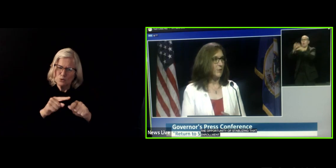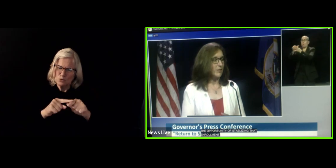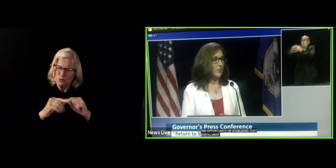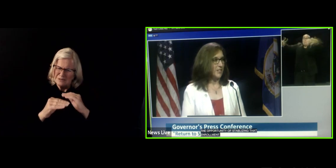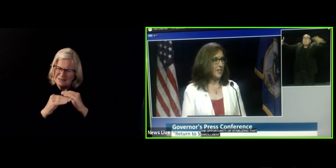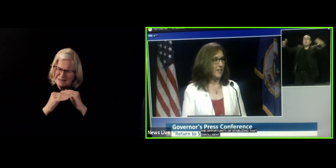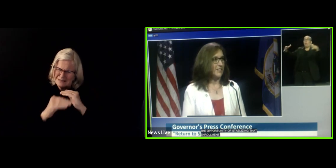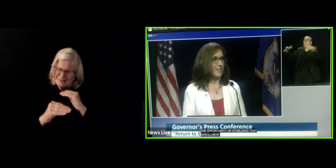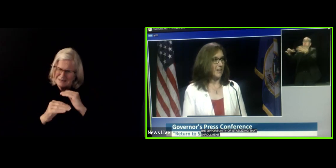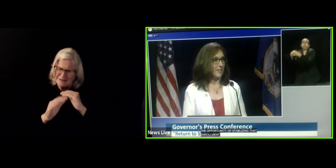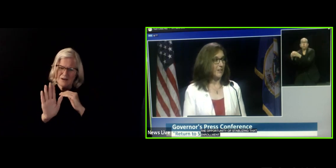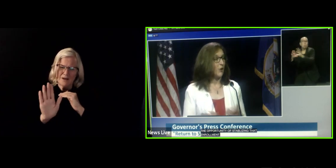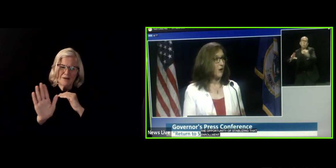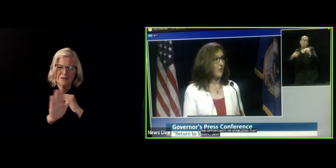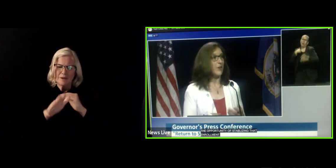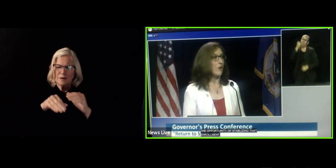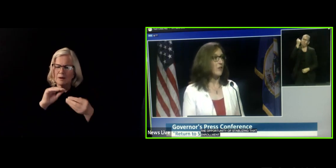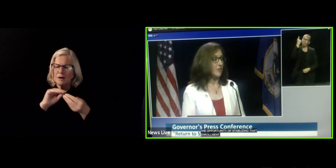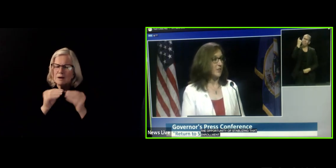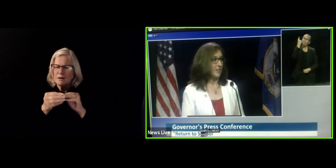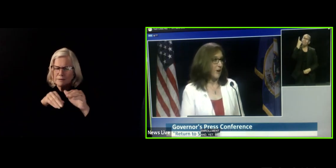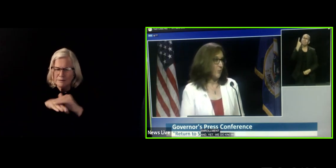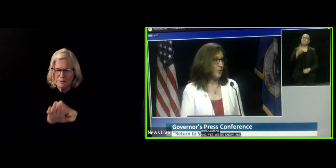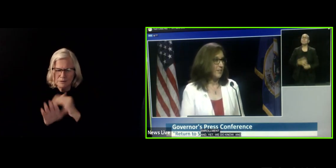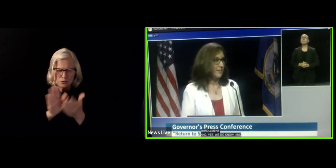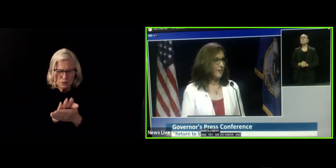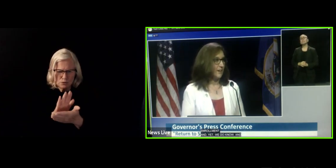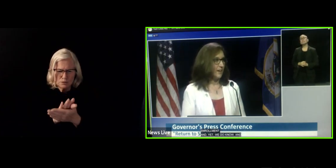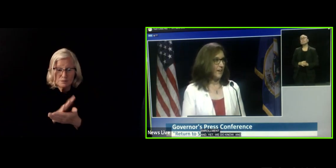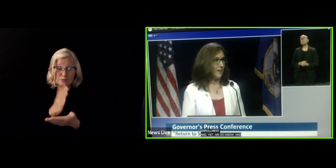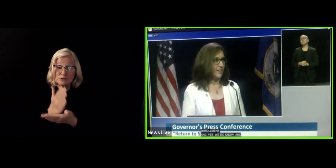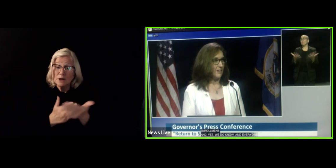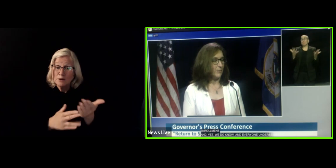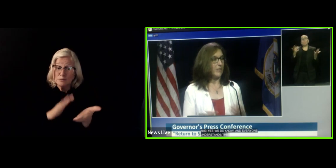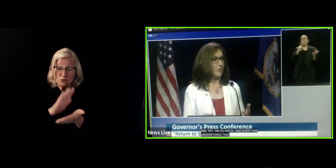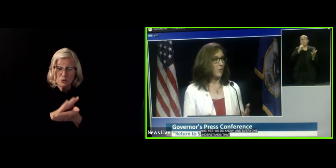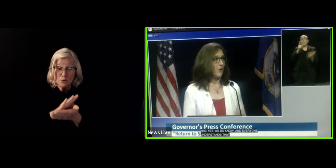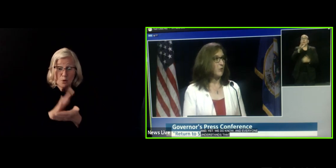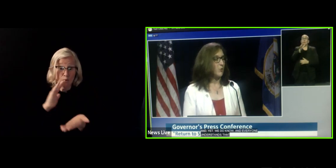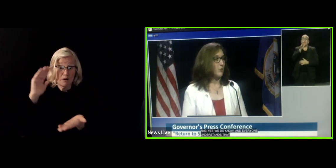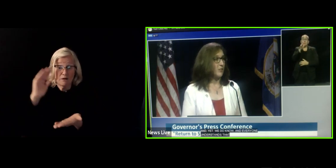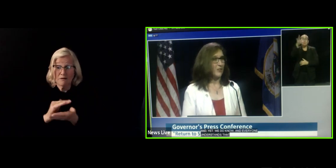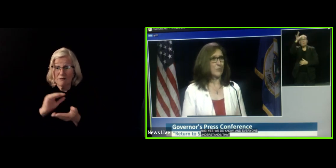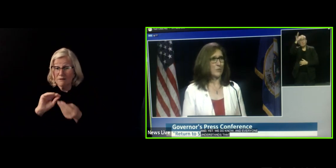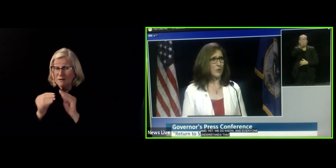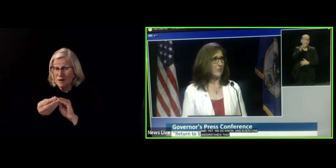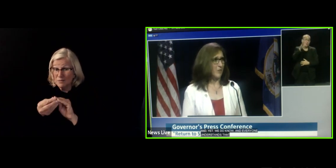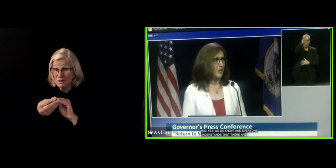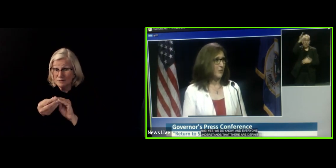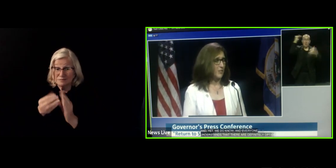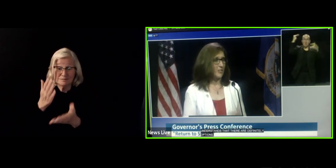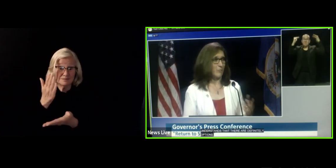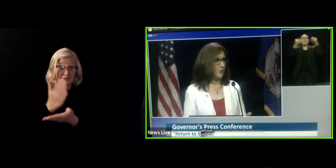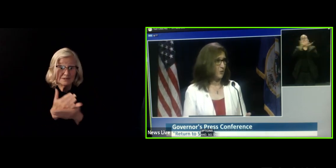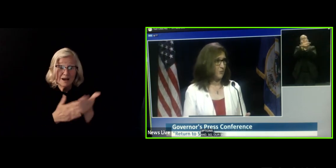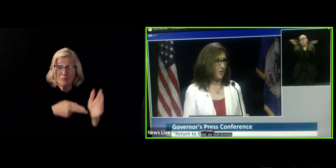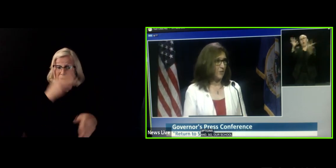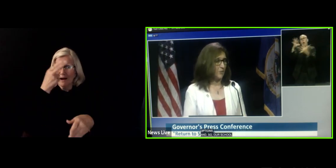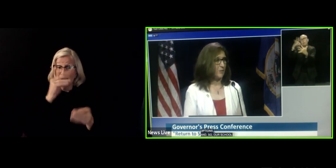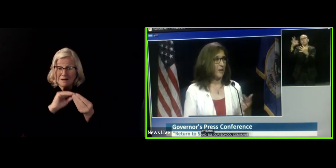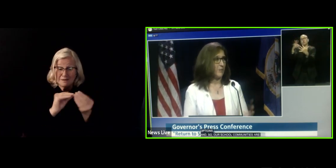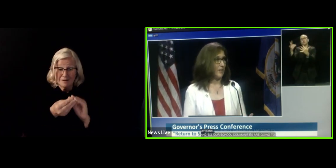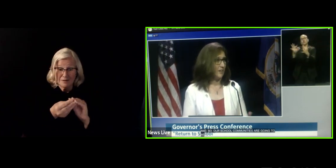everyone understands that there are definitely options. And so our school communities are going to be working very closely, both to